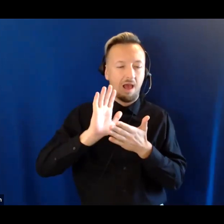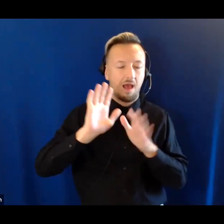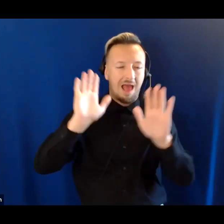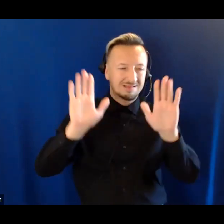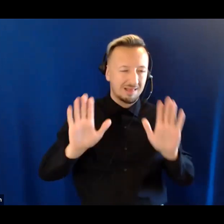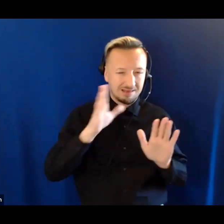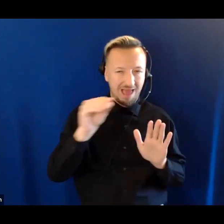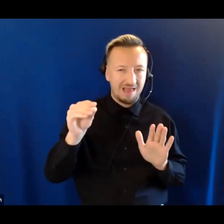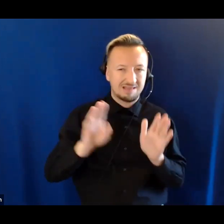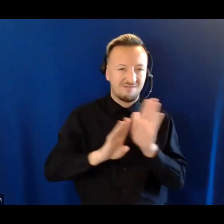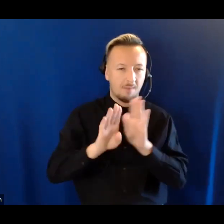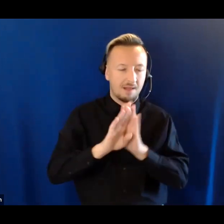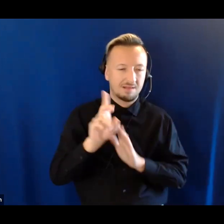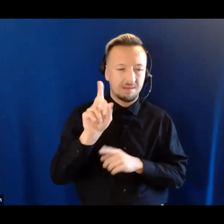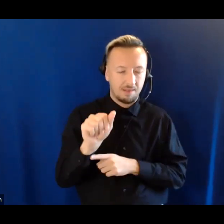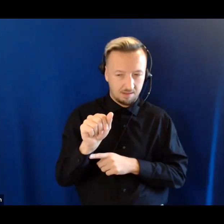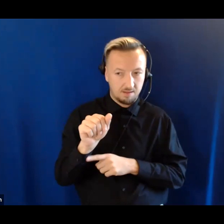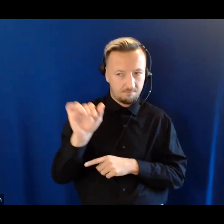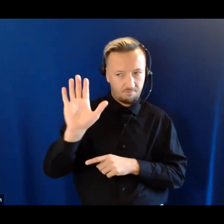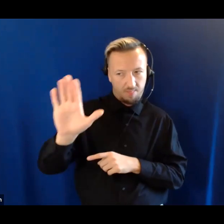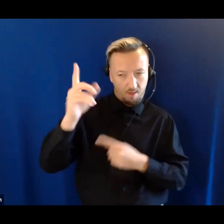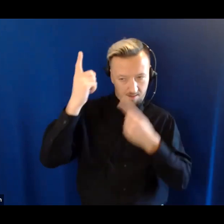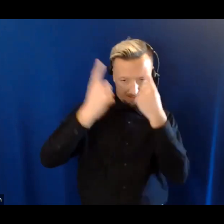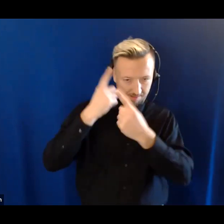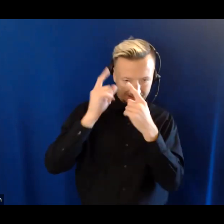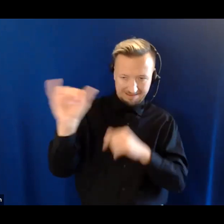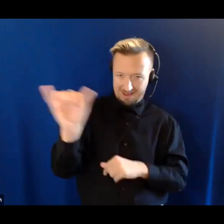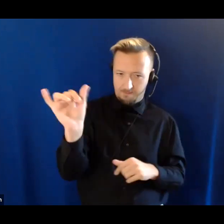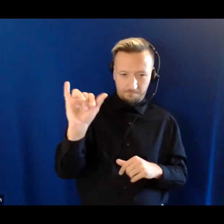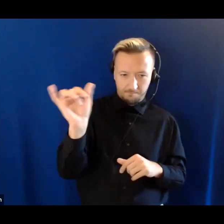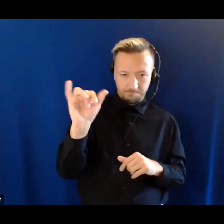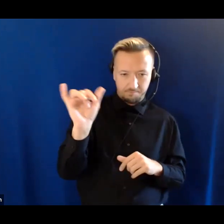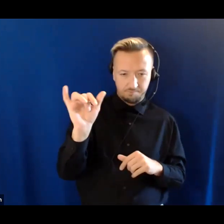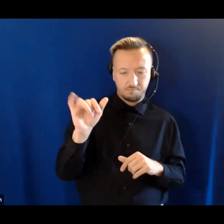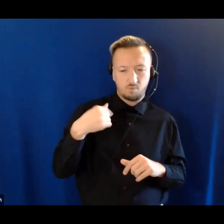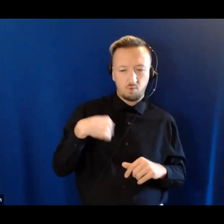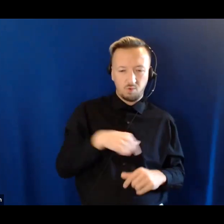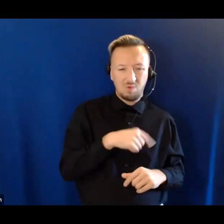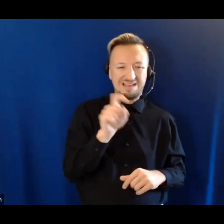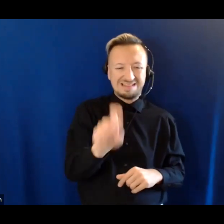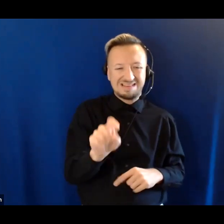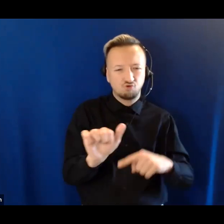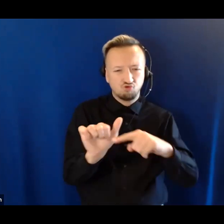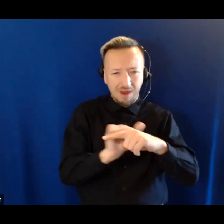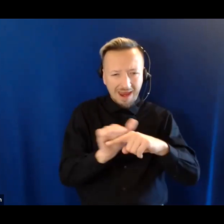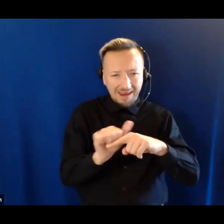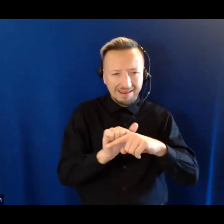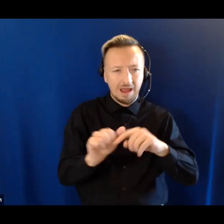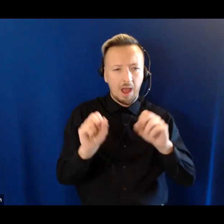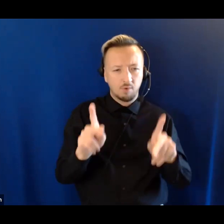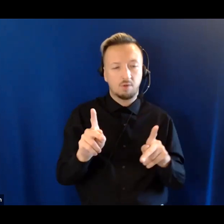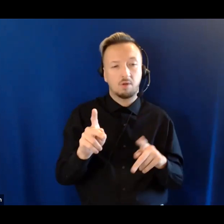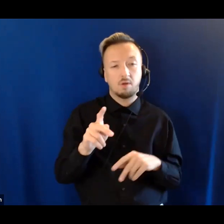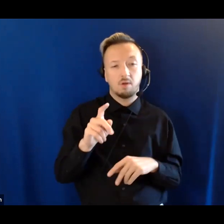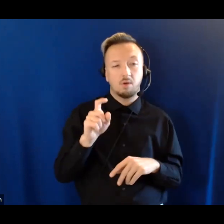you know, someone there was thinking the same thing, is that we need, you know, these training opportunities, and we need to be